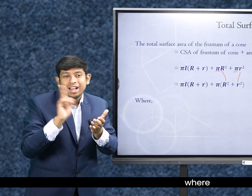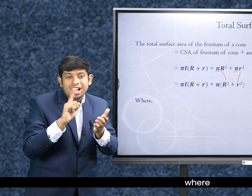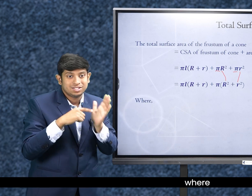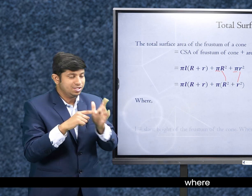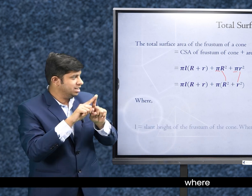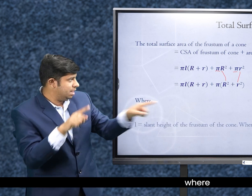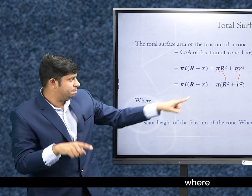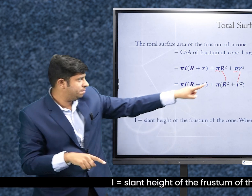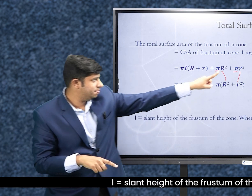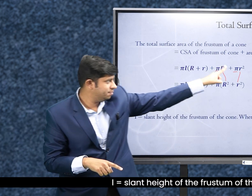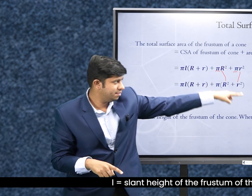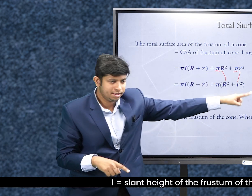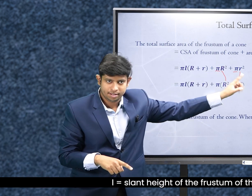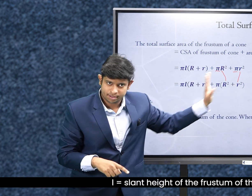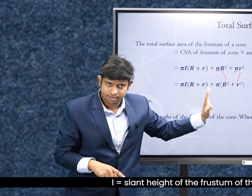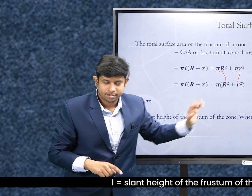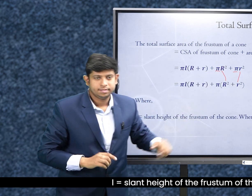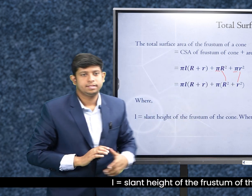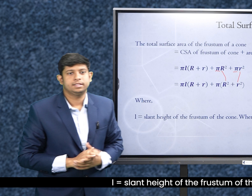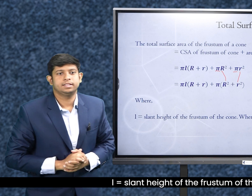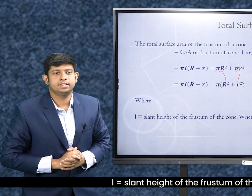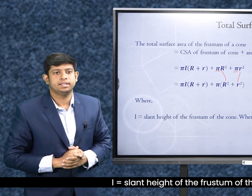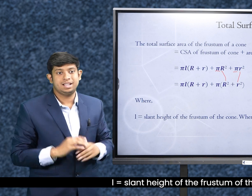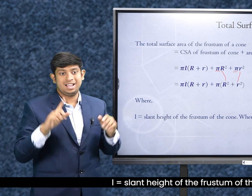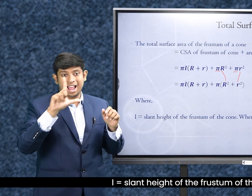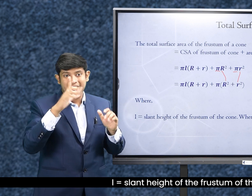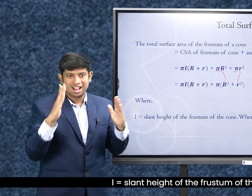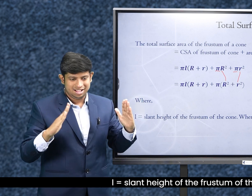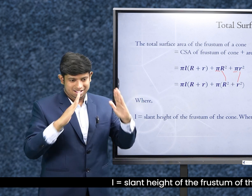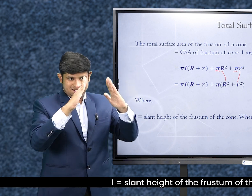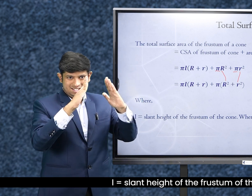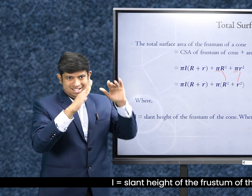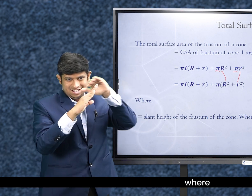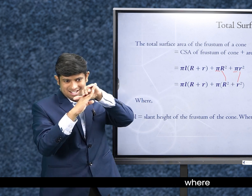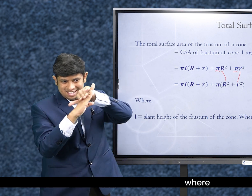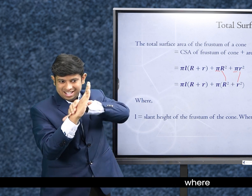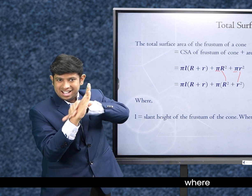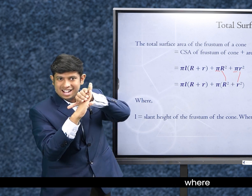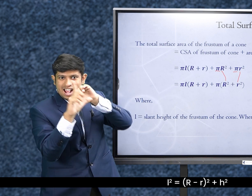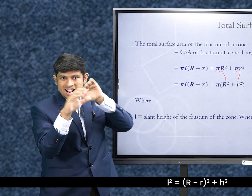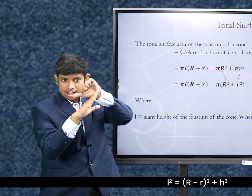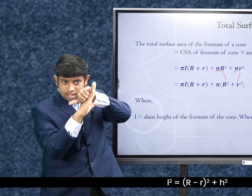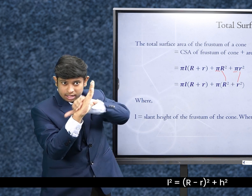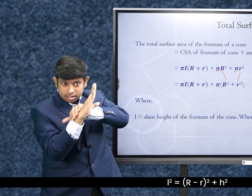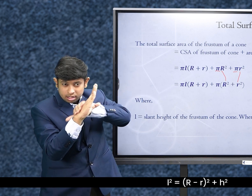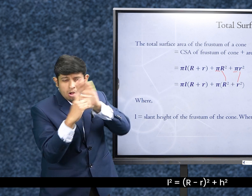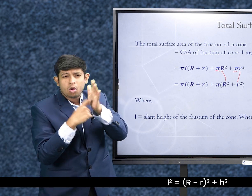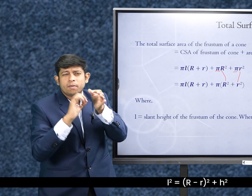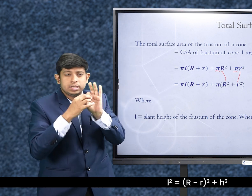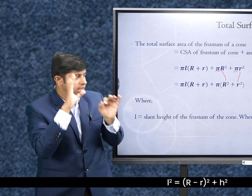where L is equal to slant height of the frustum of a cone, where L square is equal to